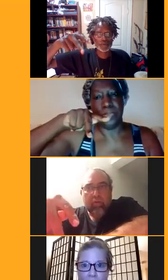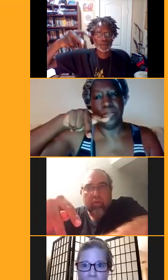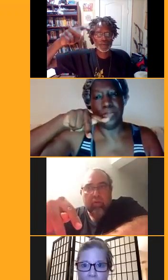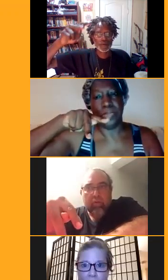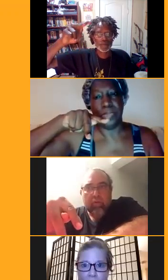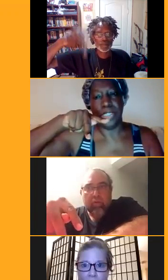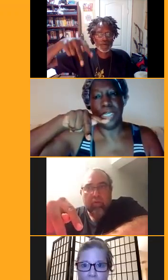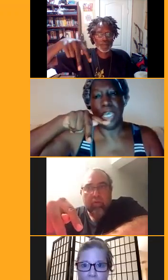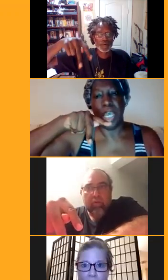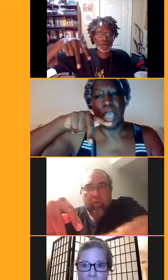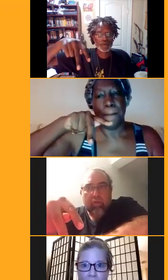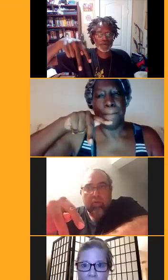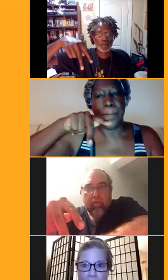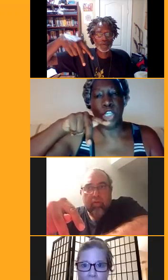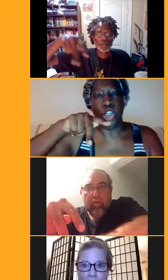Okay.